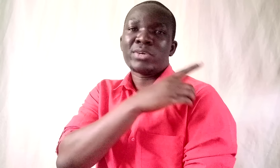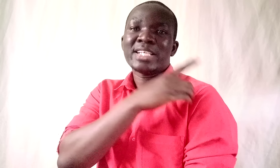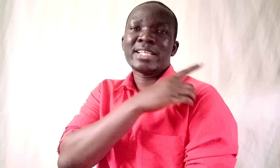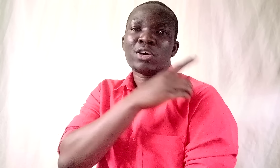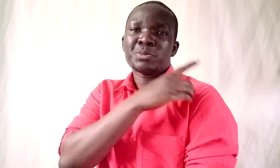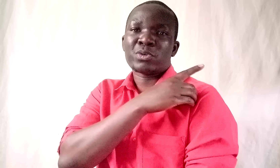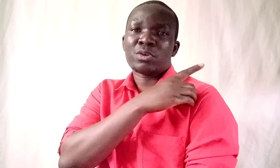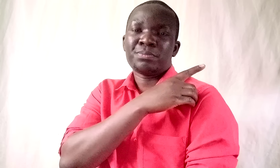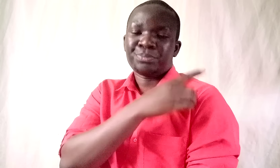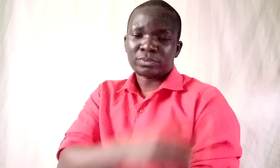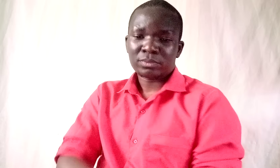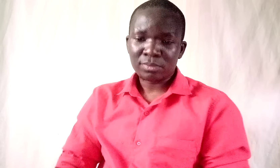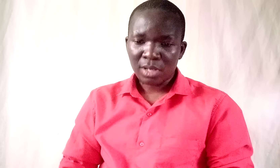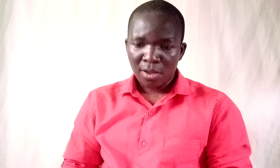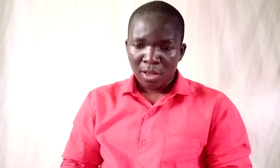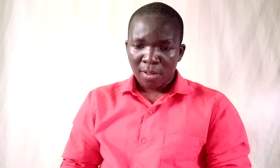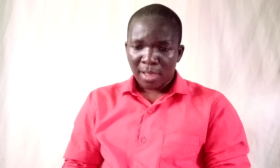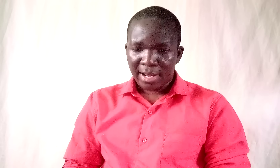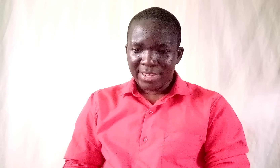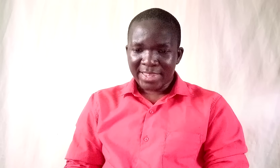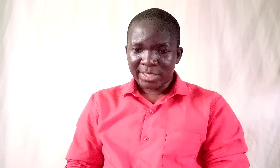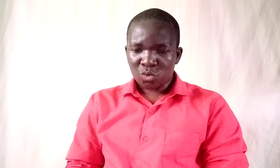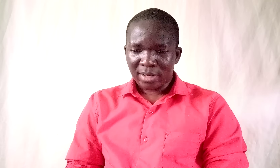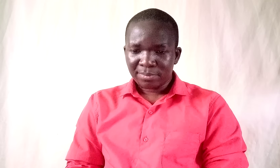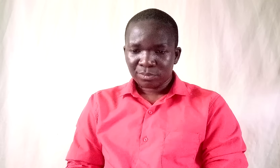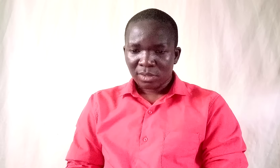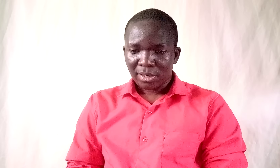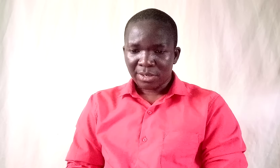did the hospital. The next one is